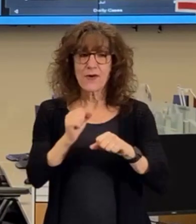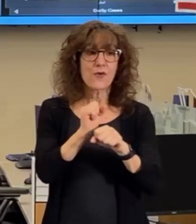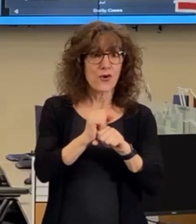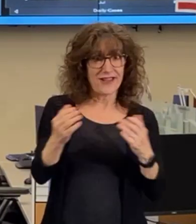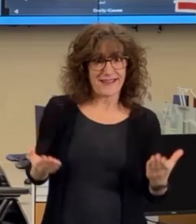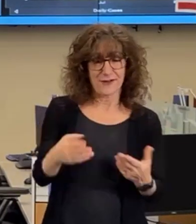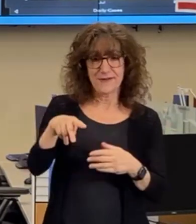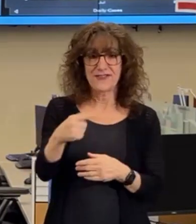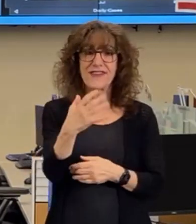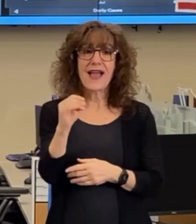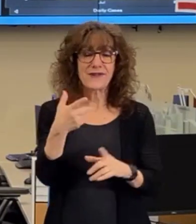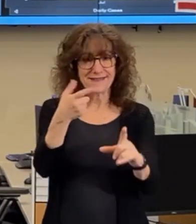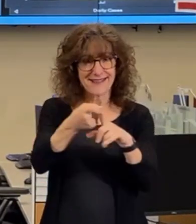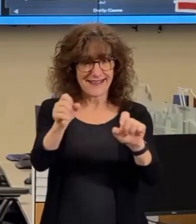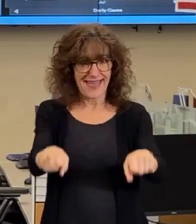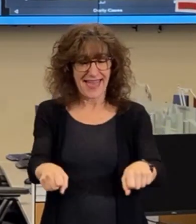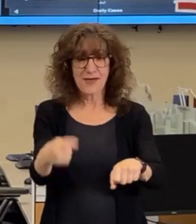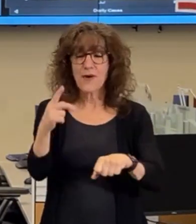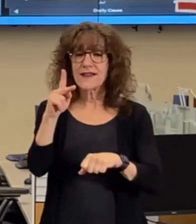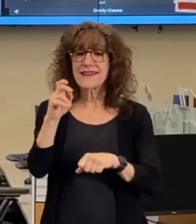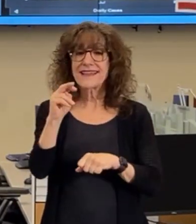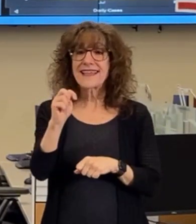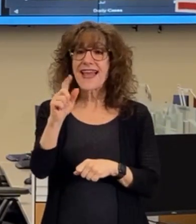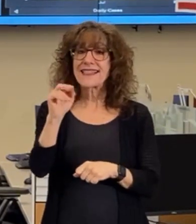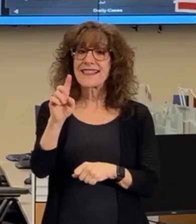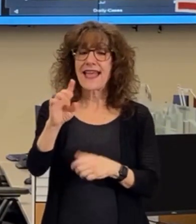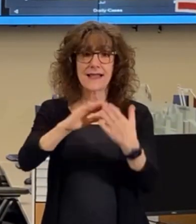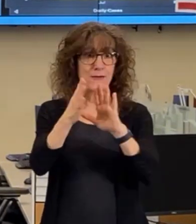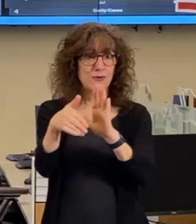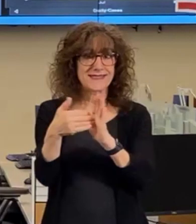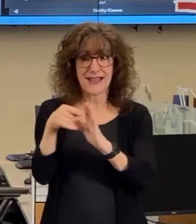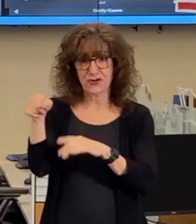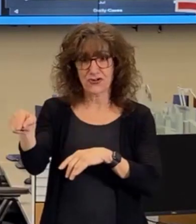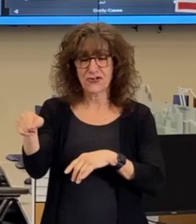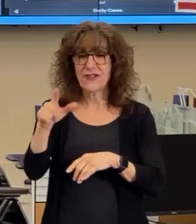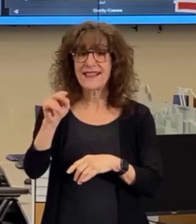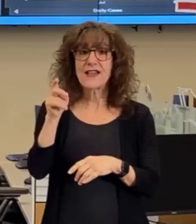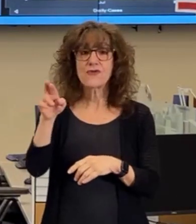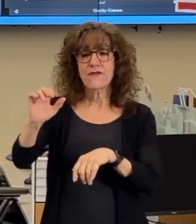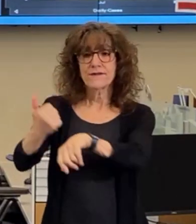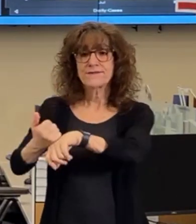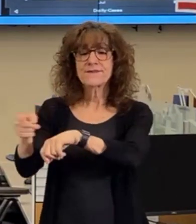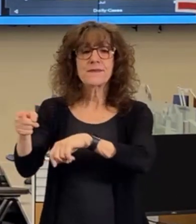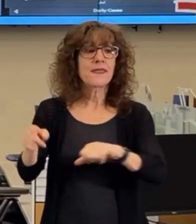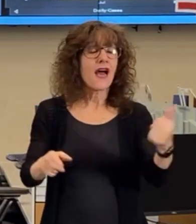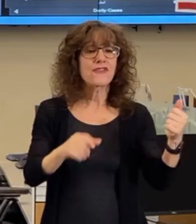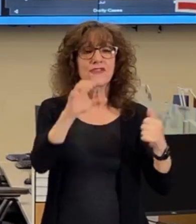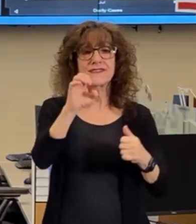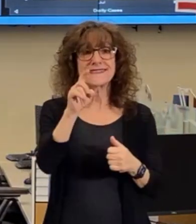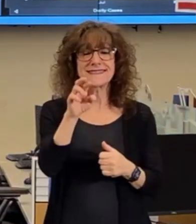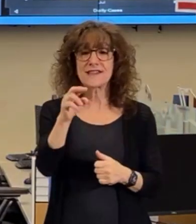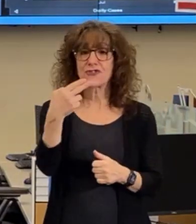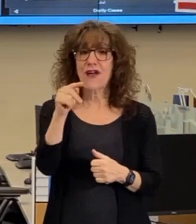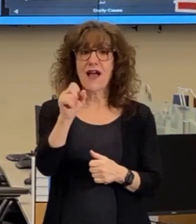get vaccinated. One is at the Kitland Community Center in Landover, and another is at Cedar Heights